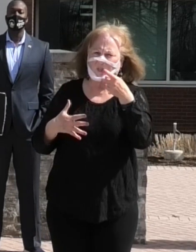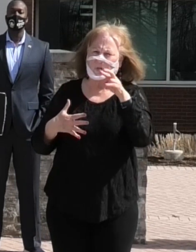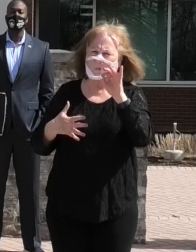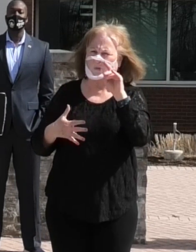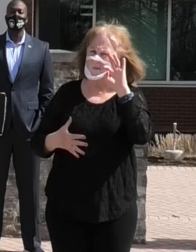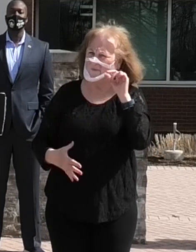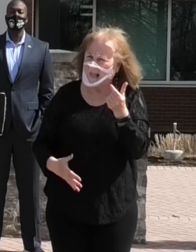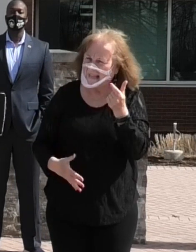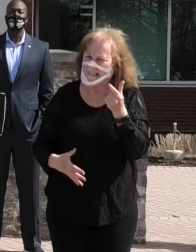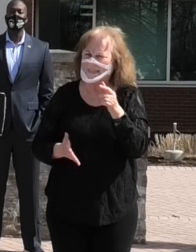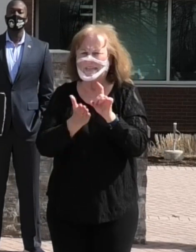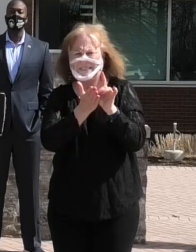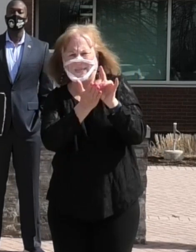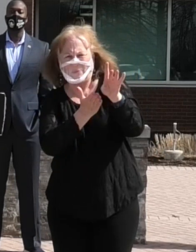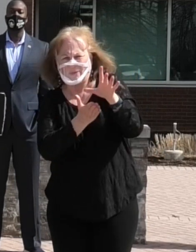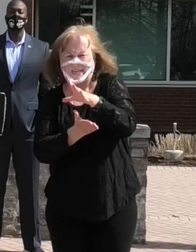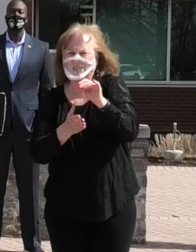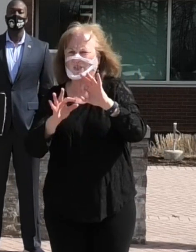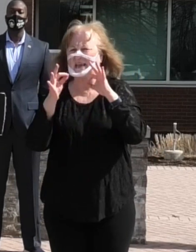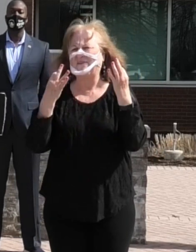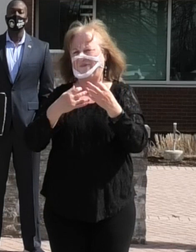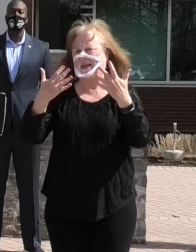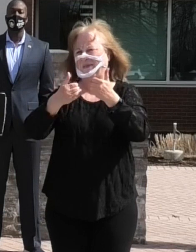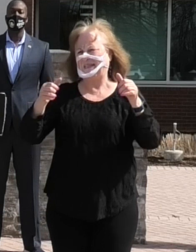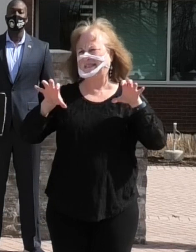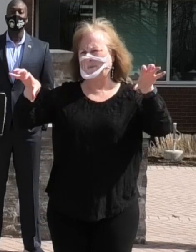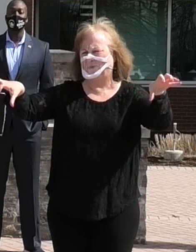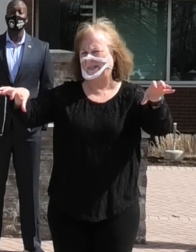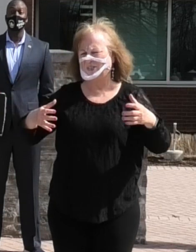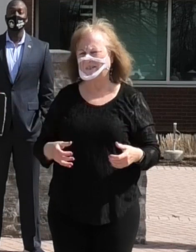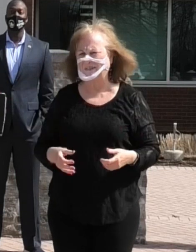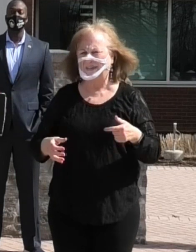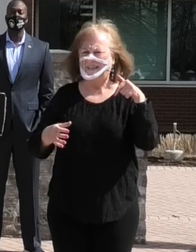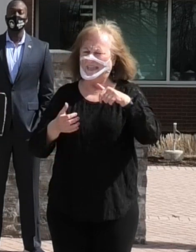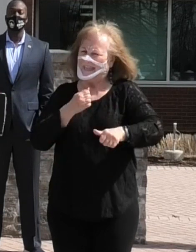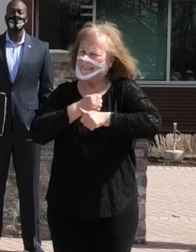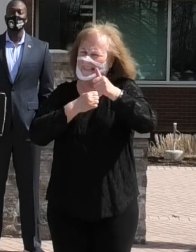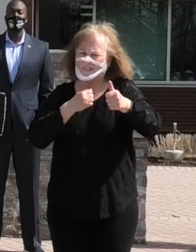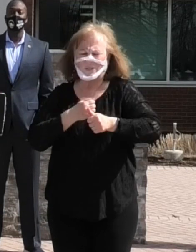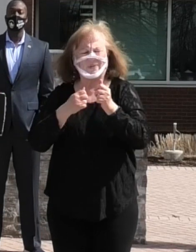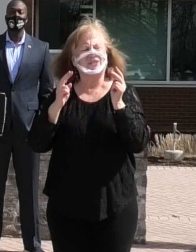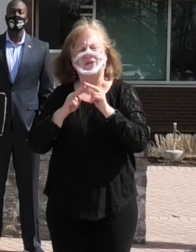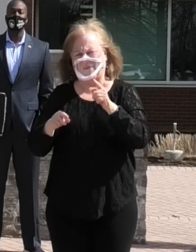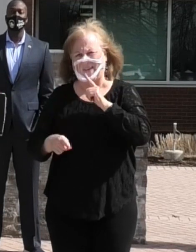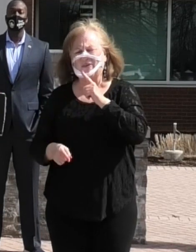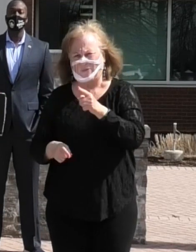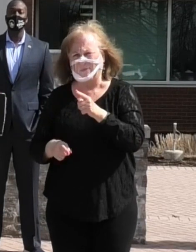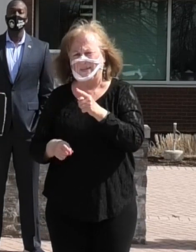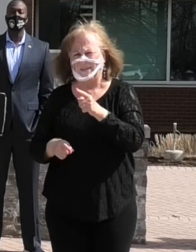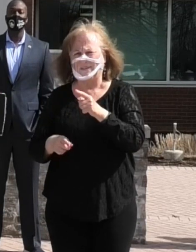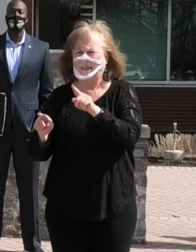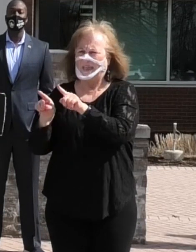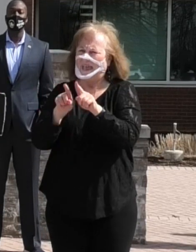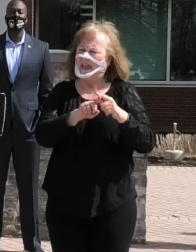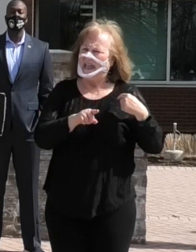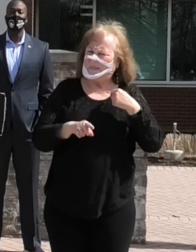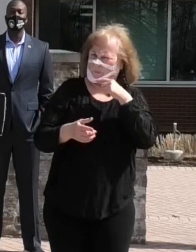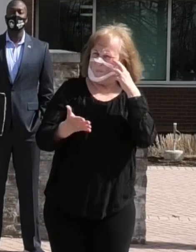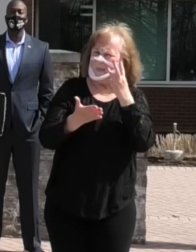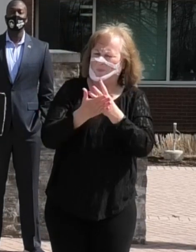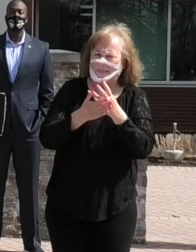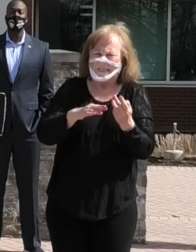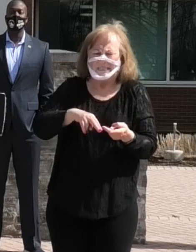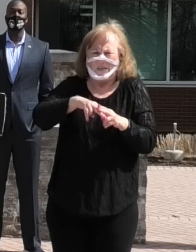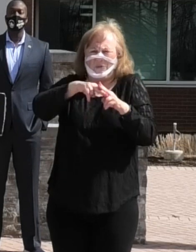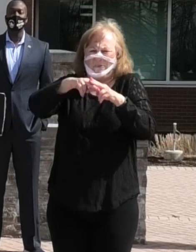profiling, deportation, and family separation. These threats are very real as we witness